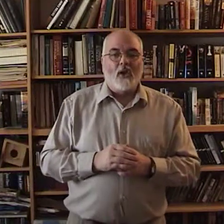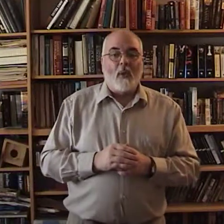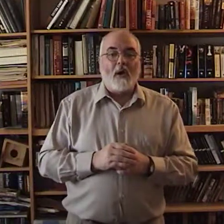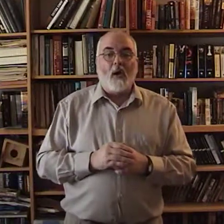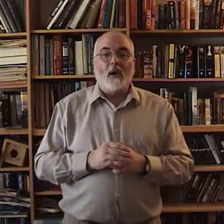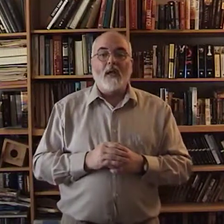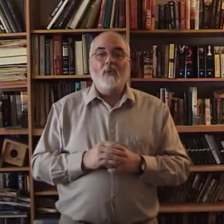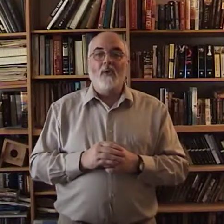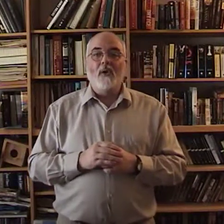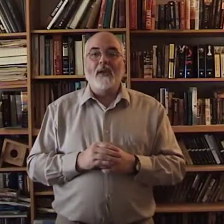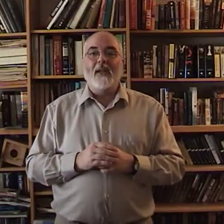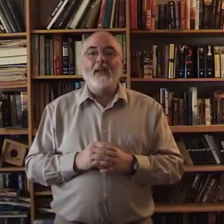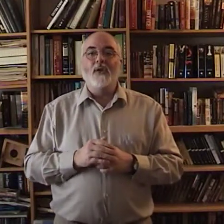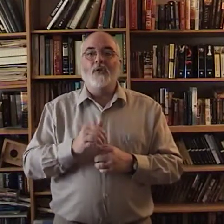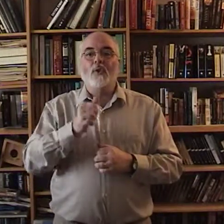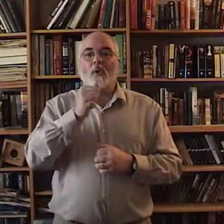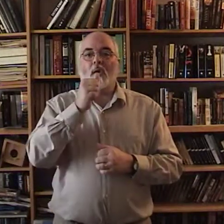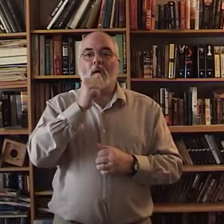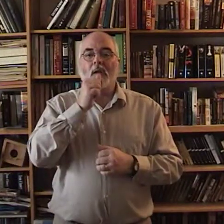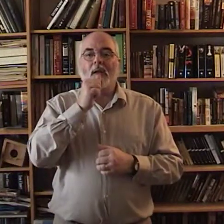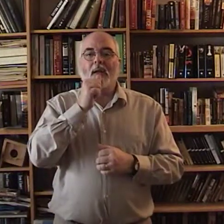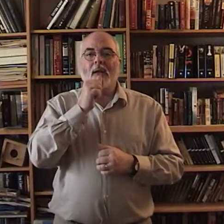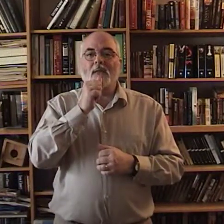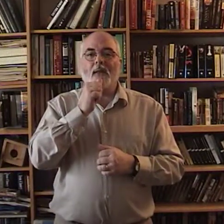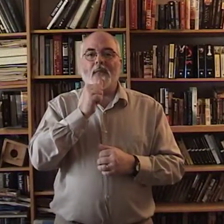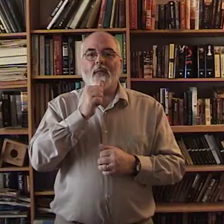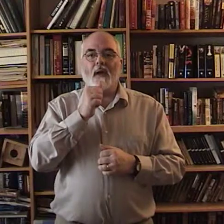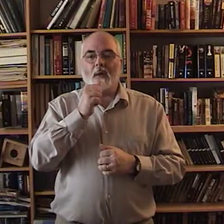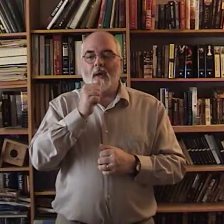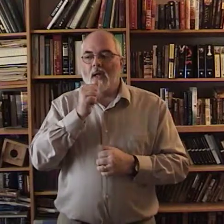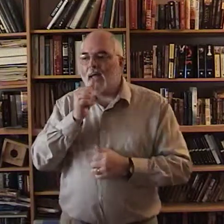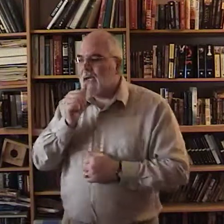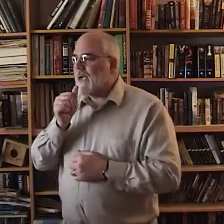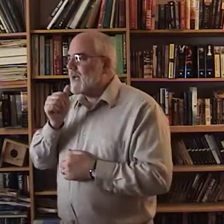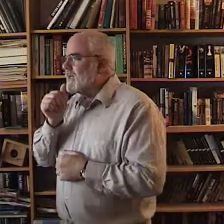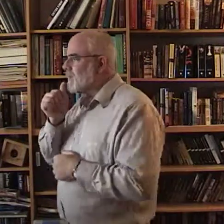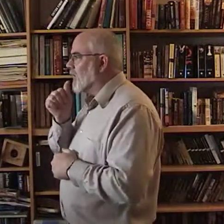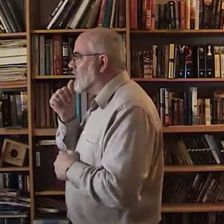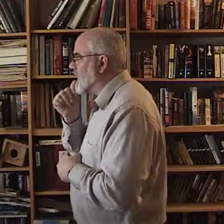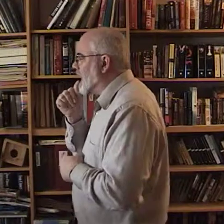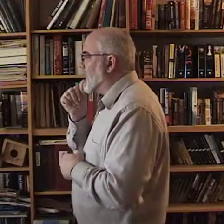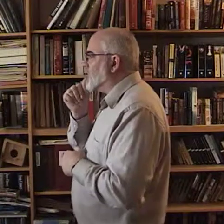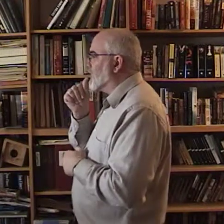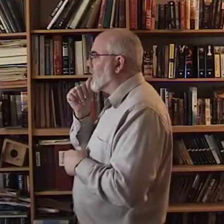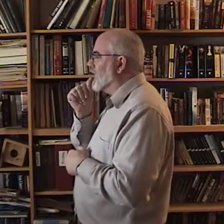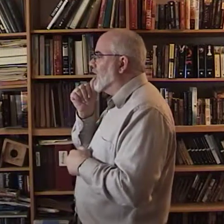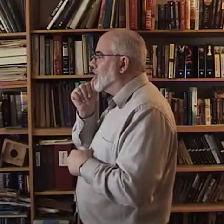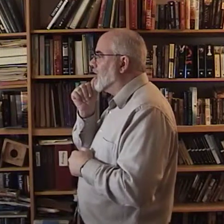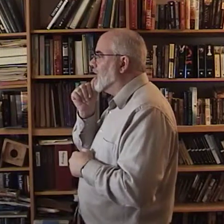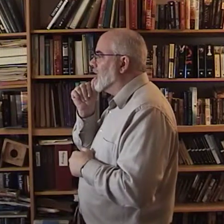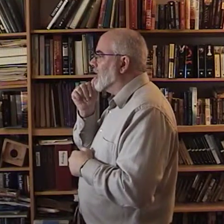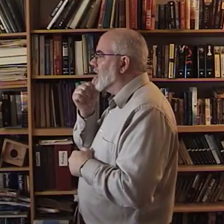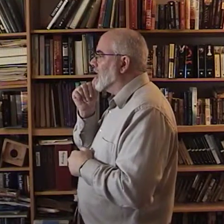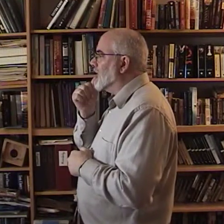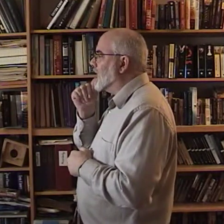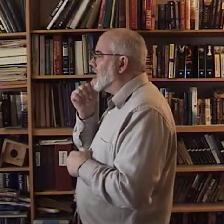Knowing all he would endure. It's the thumb. It kind of starts at your lip and then kind